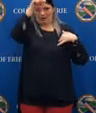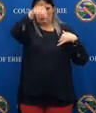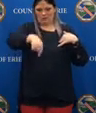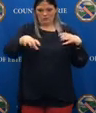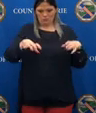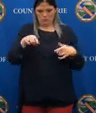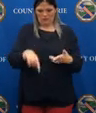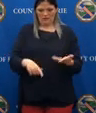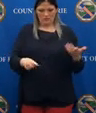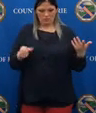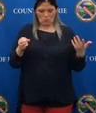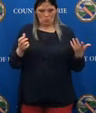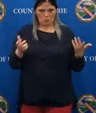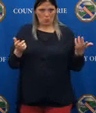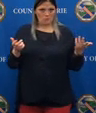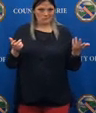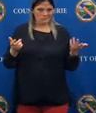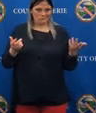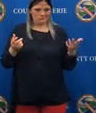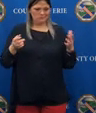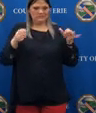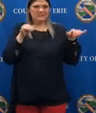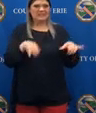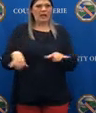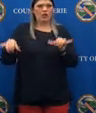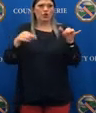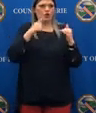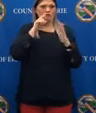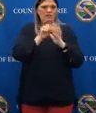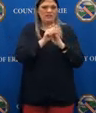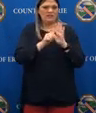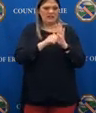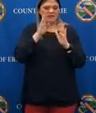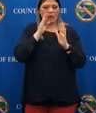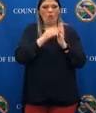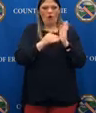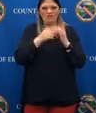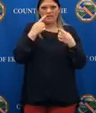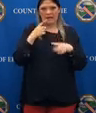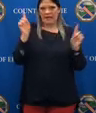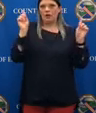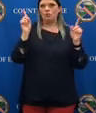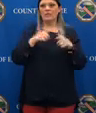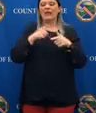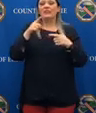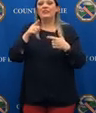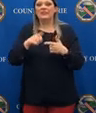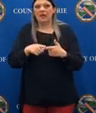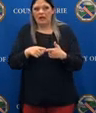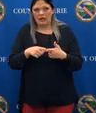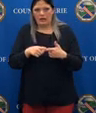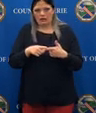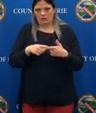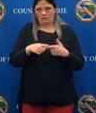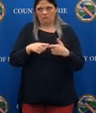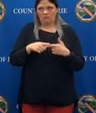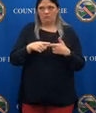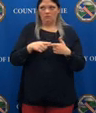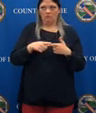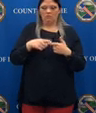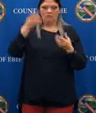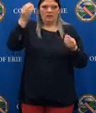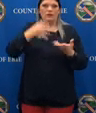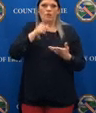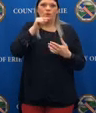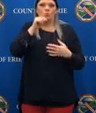this. That's pretty standard for the state. They'll often announce these things and then identify the task force members